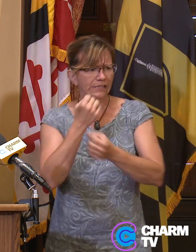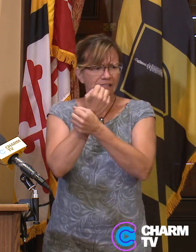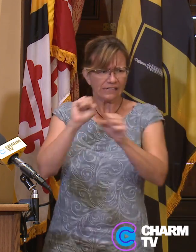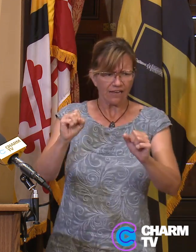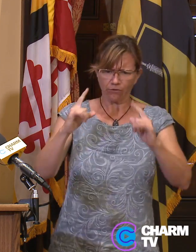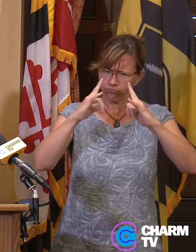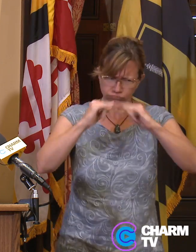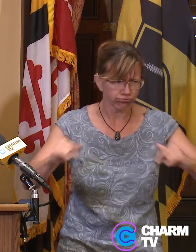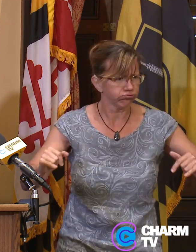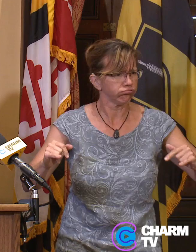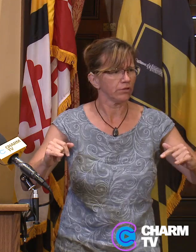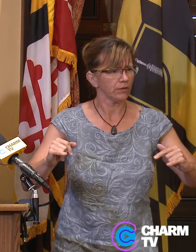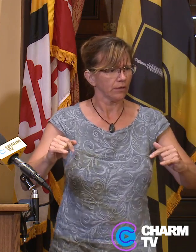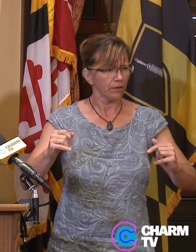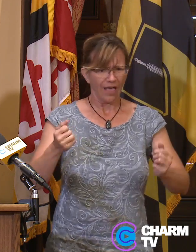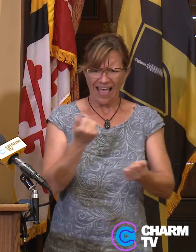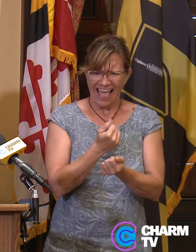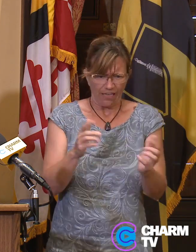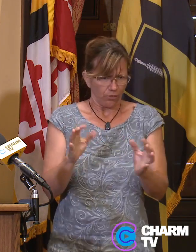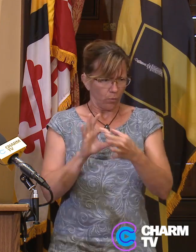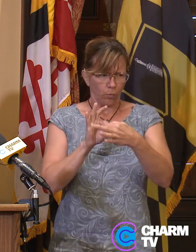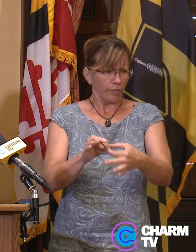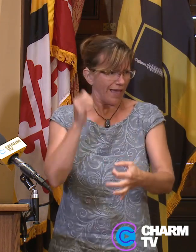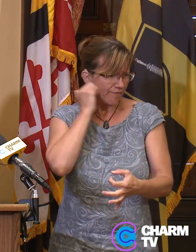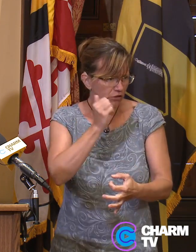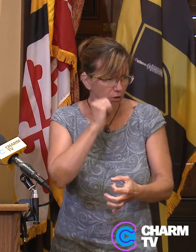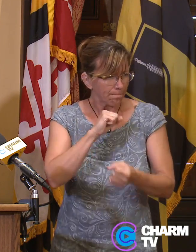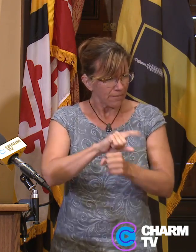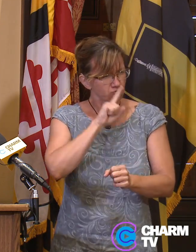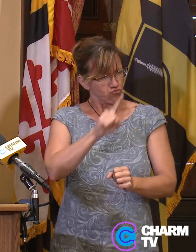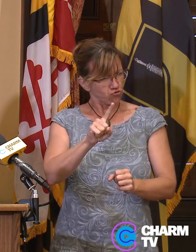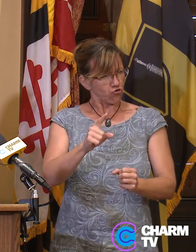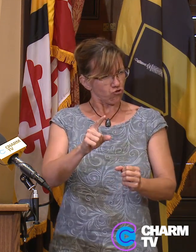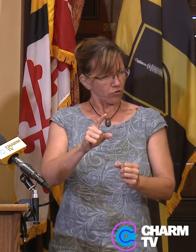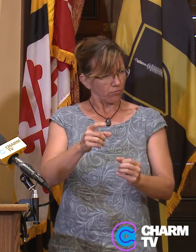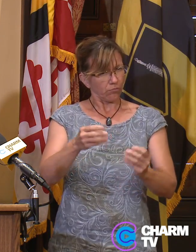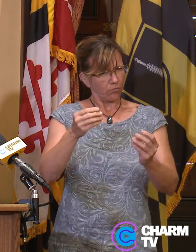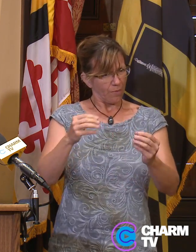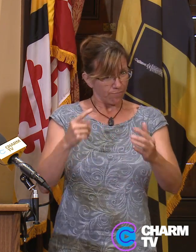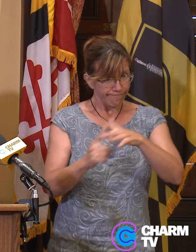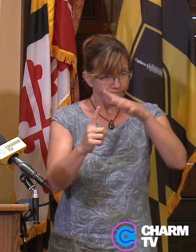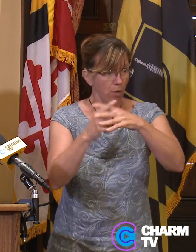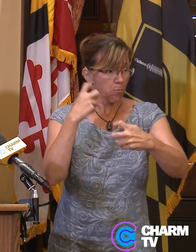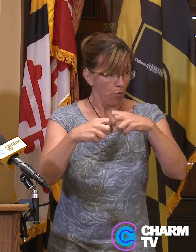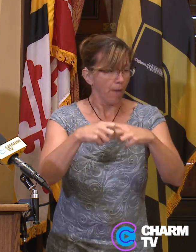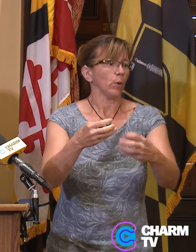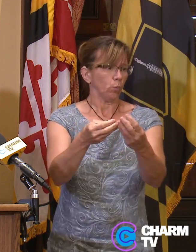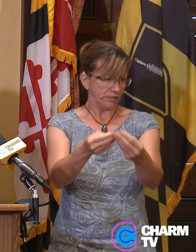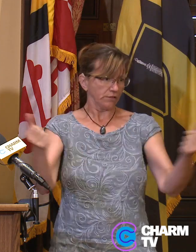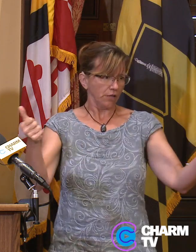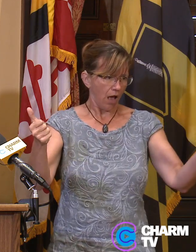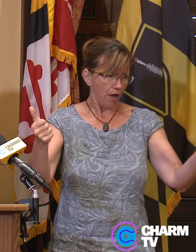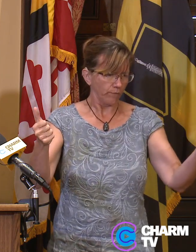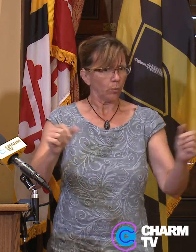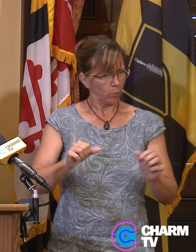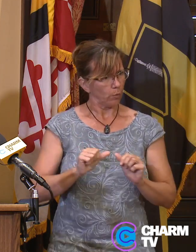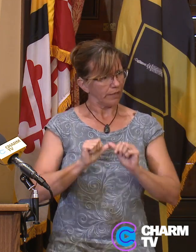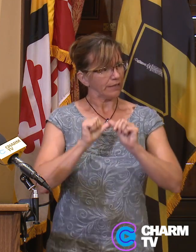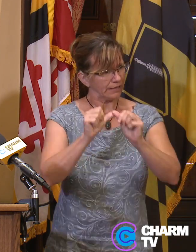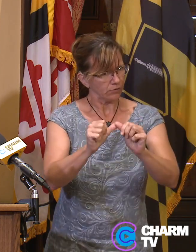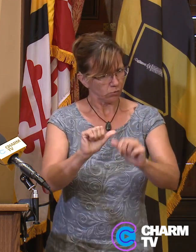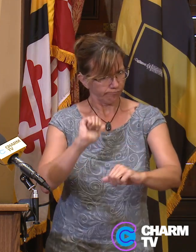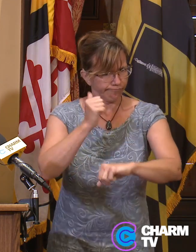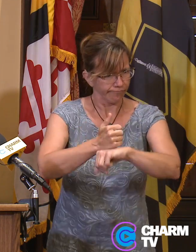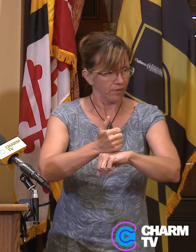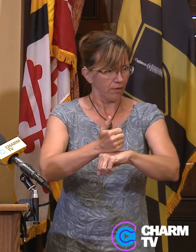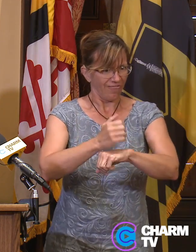every day to bring that to fruition. But that first step is creating an office, making it permanent, staffing it, funding it, and making sure that people know where to